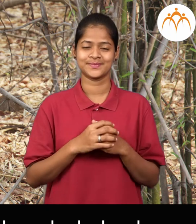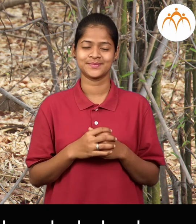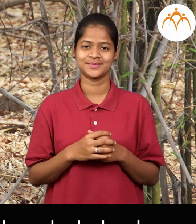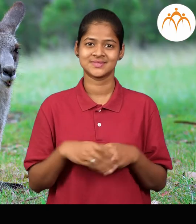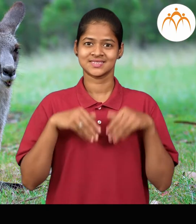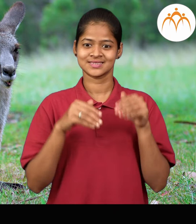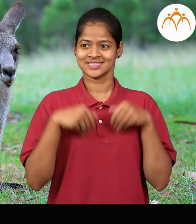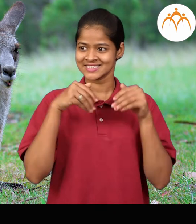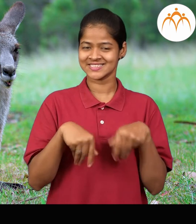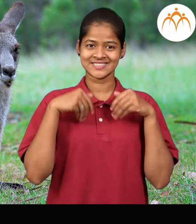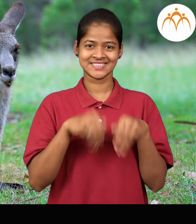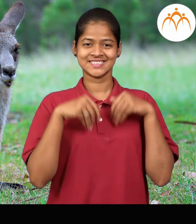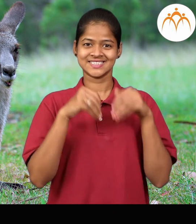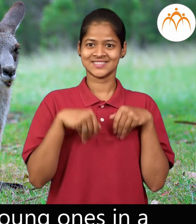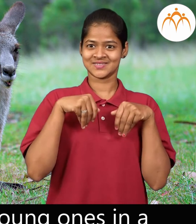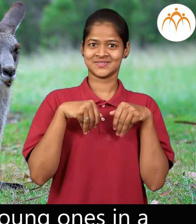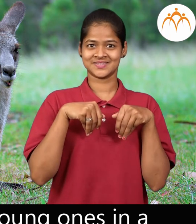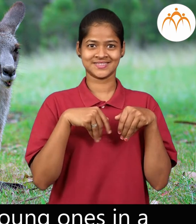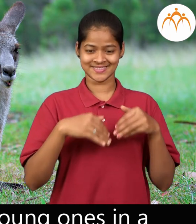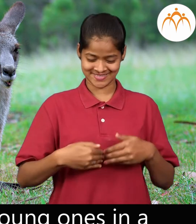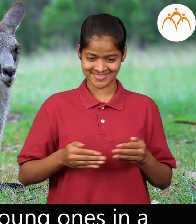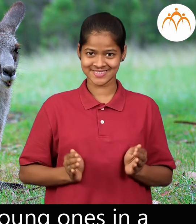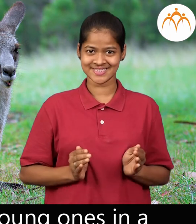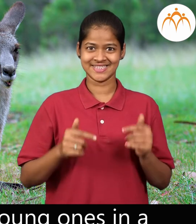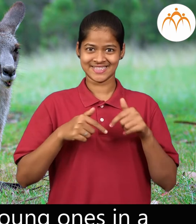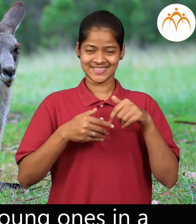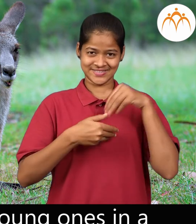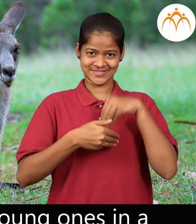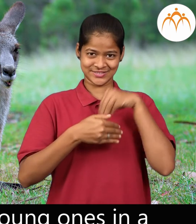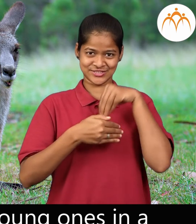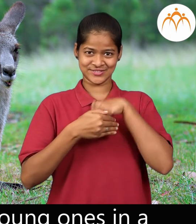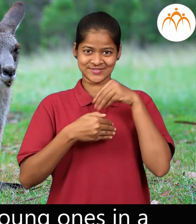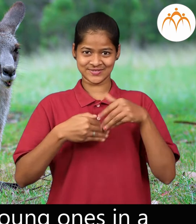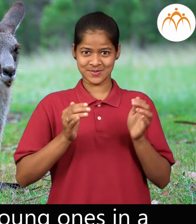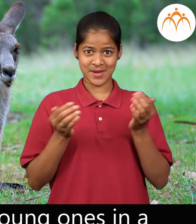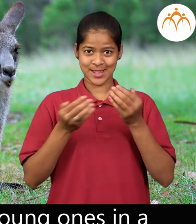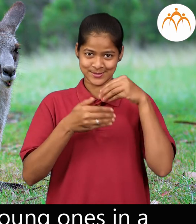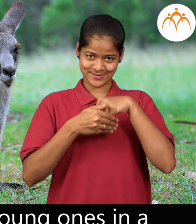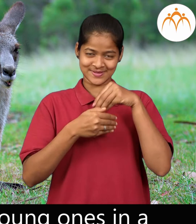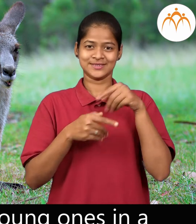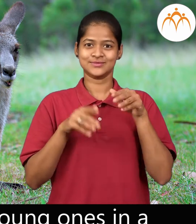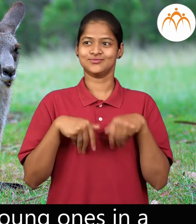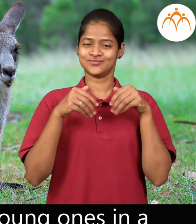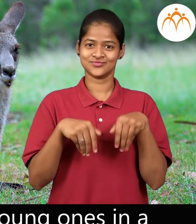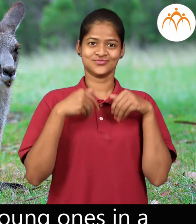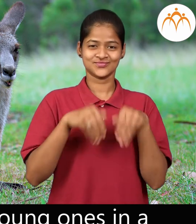Kangaroo. Kangaroo keeps its young ones in a pouch of his stomach.